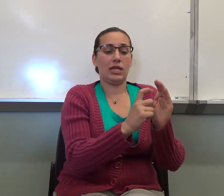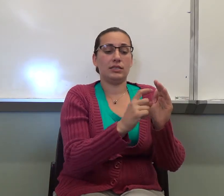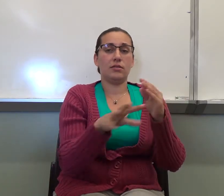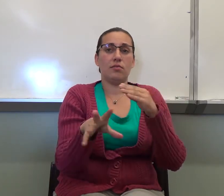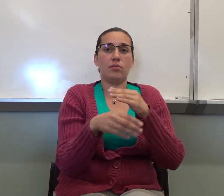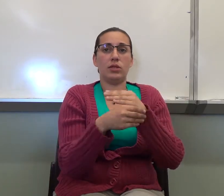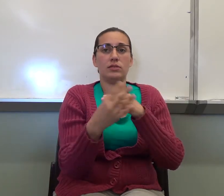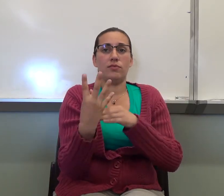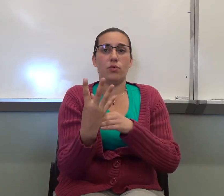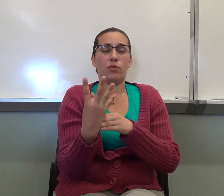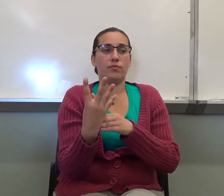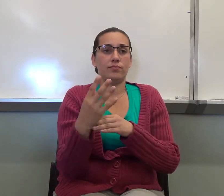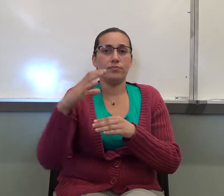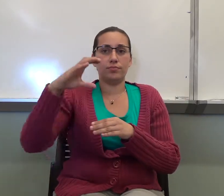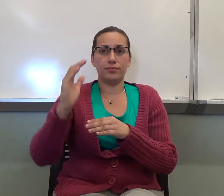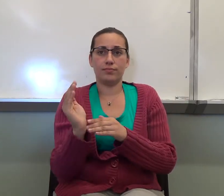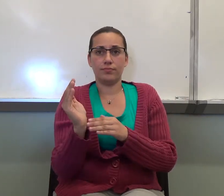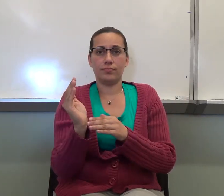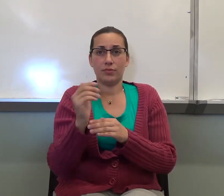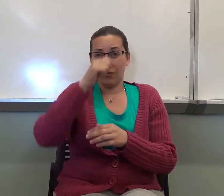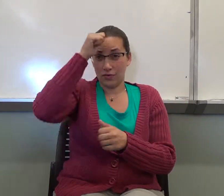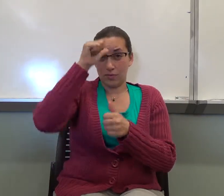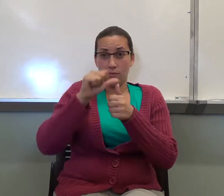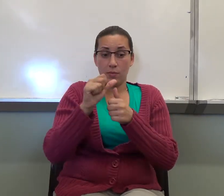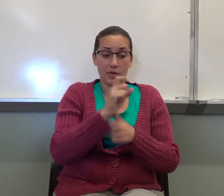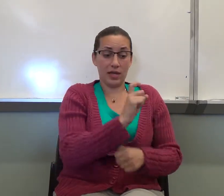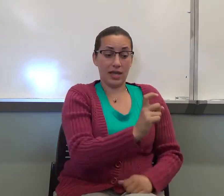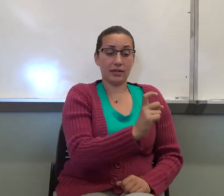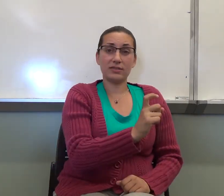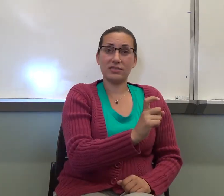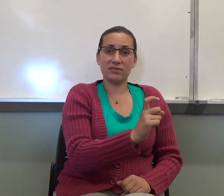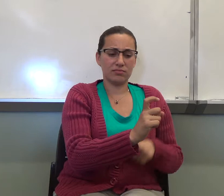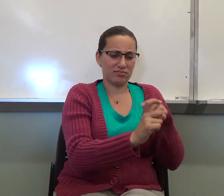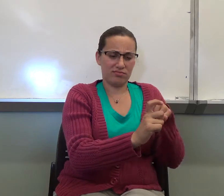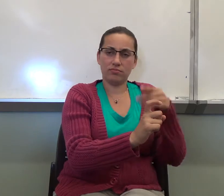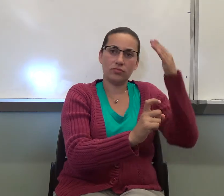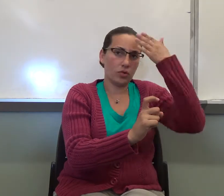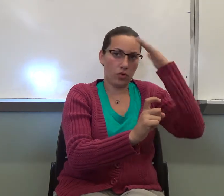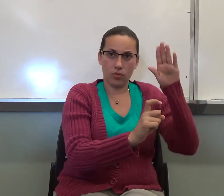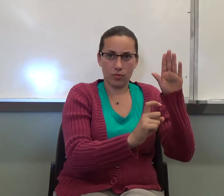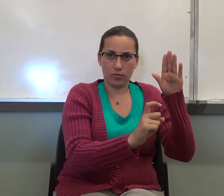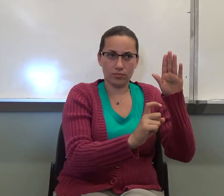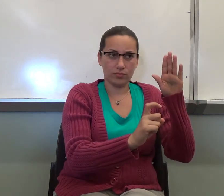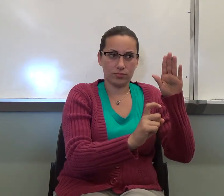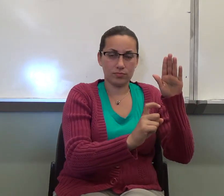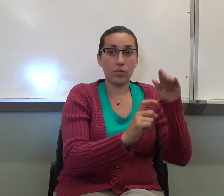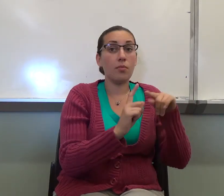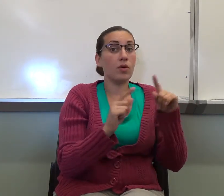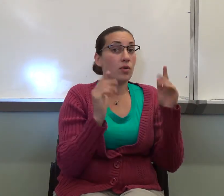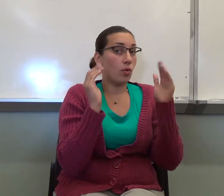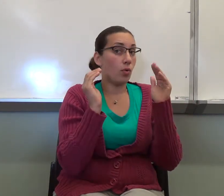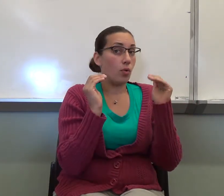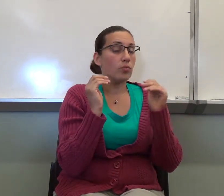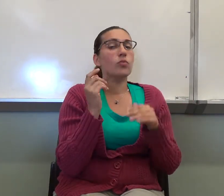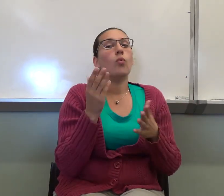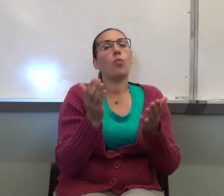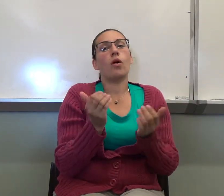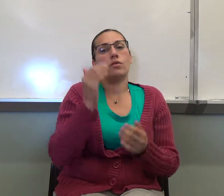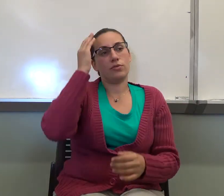Okay. Remember the x stands for a number we don't yet know, but we hope to know it very soon. Okay, it's going to be part of the problem to